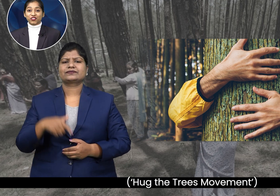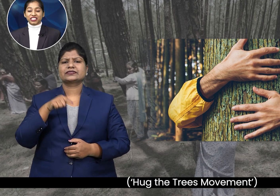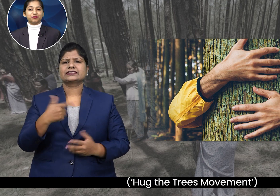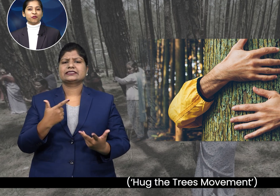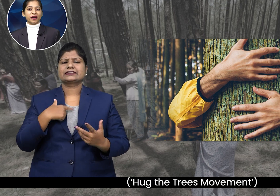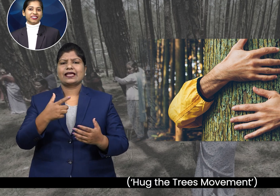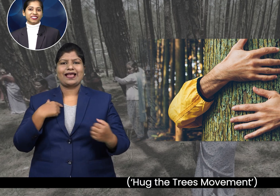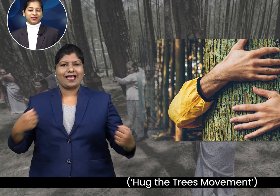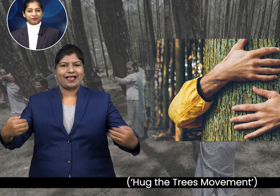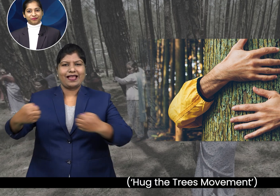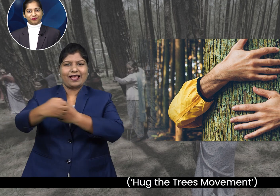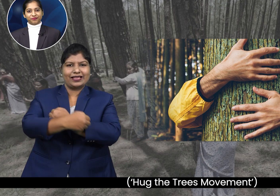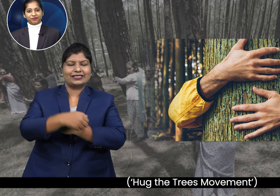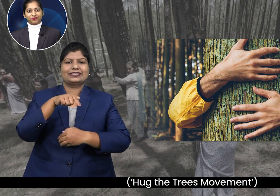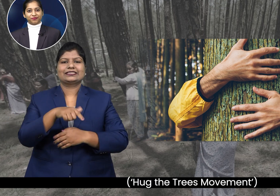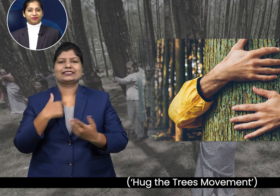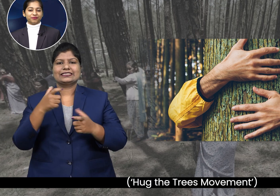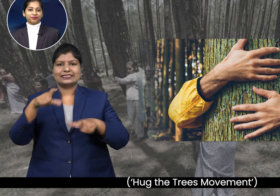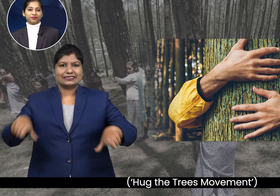Hug the Trees movement,